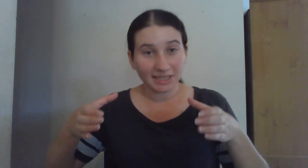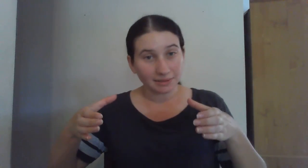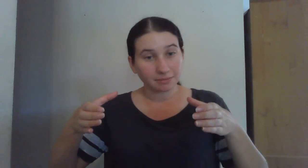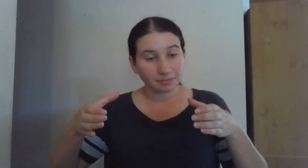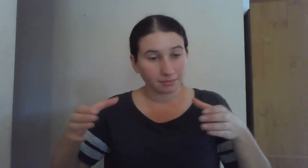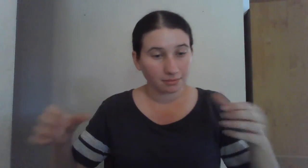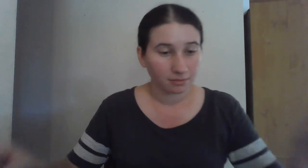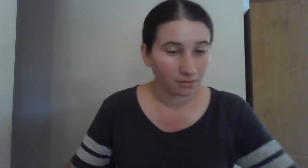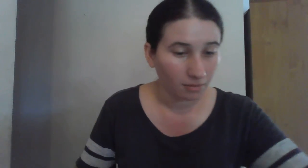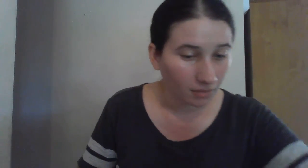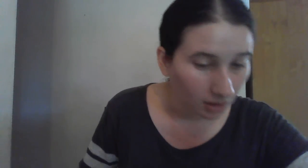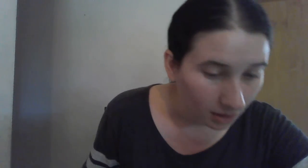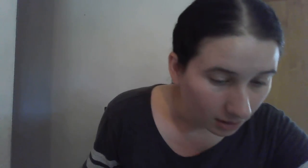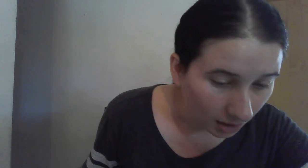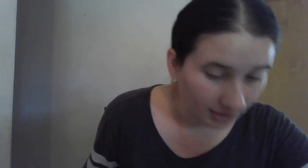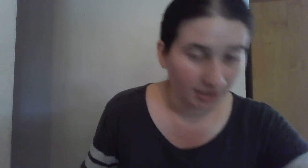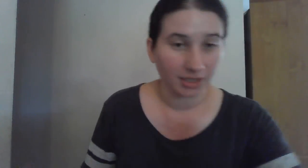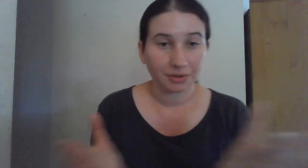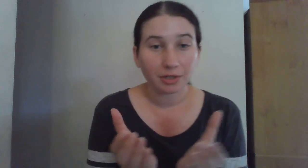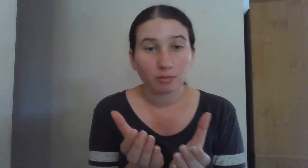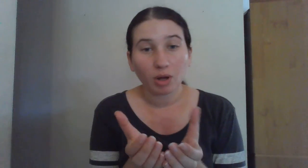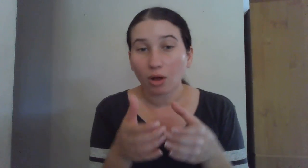bucket. A cereal bowl.